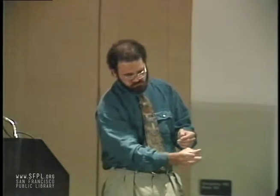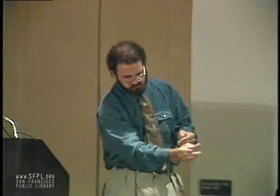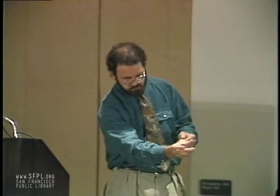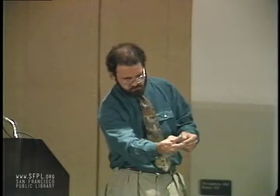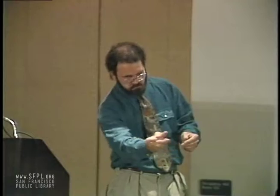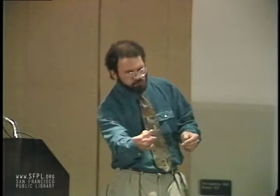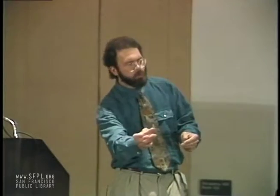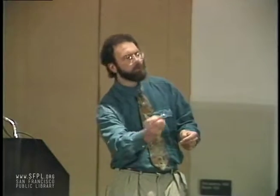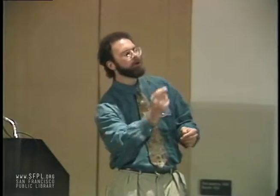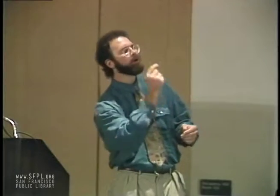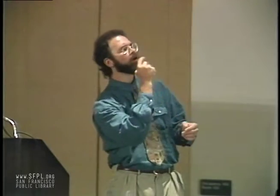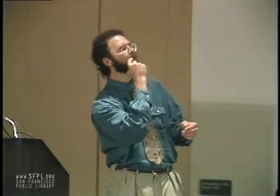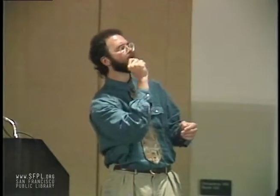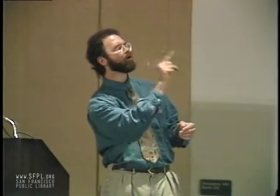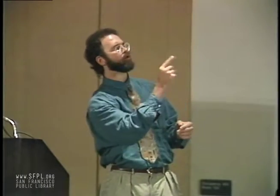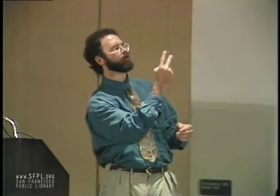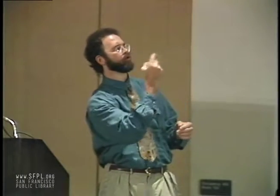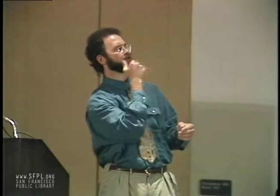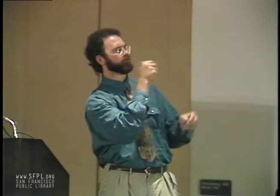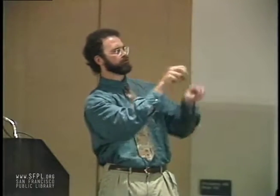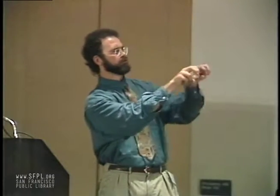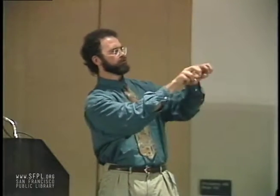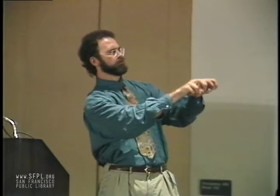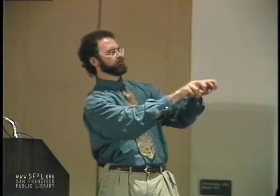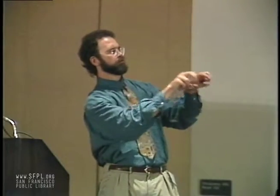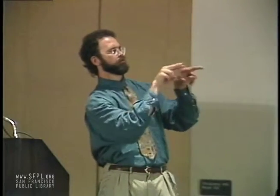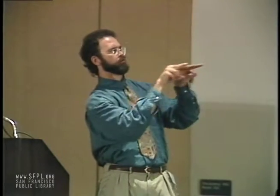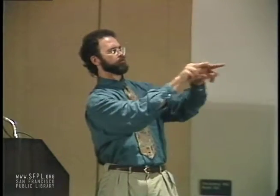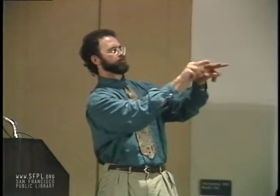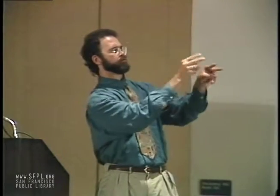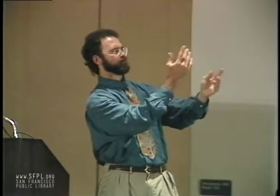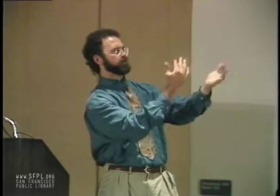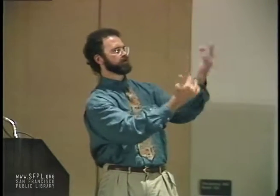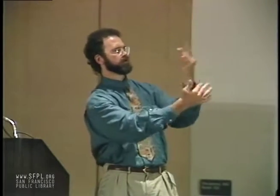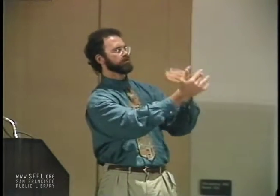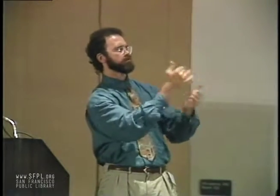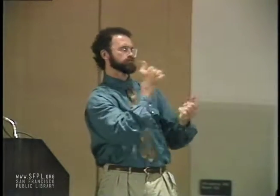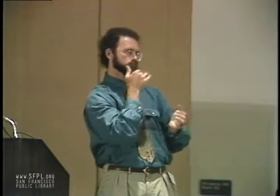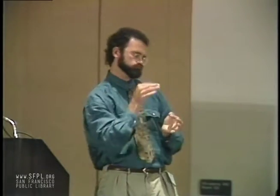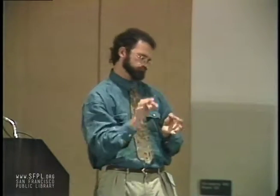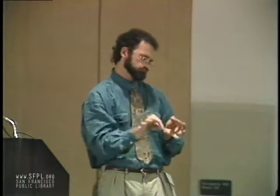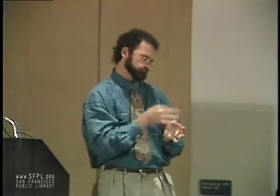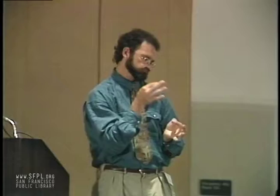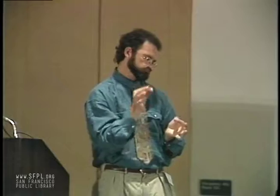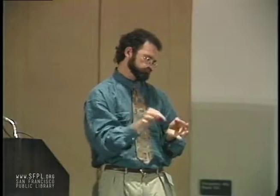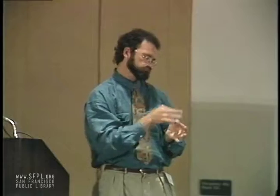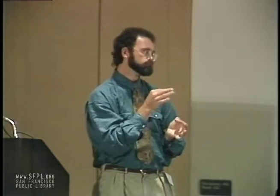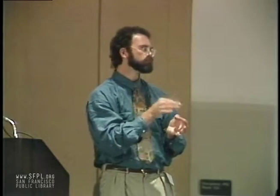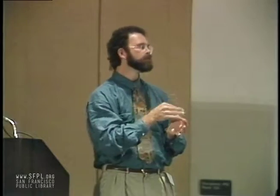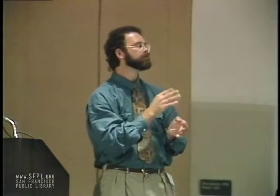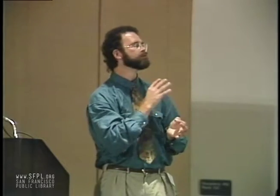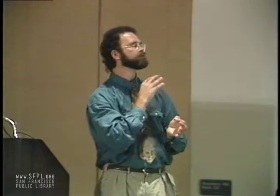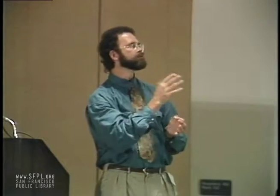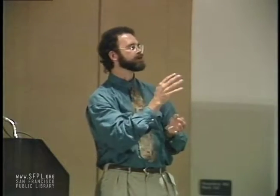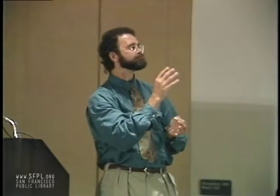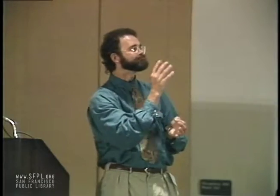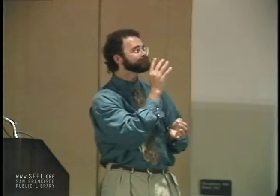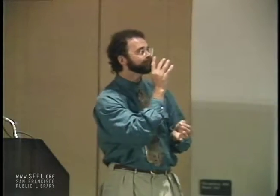the doorknob and walked into the house and noticed two people sitting watching the fire. One